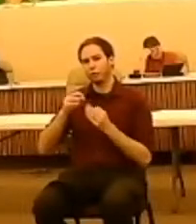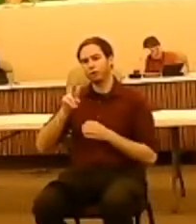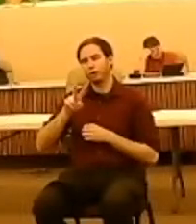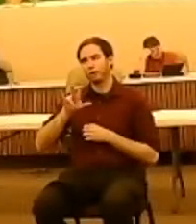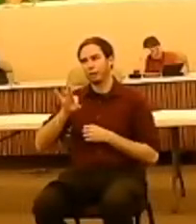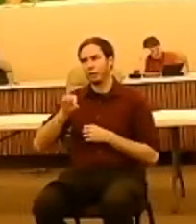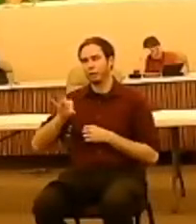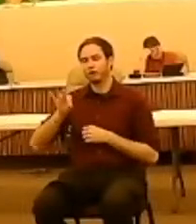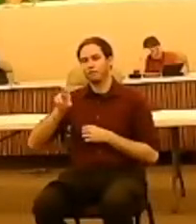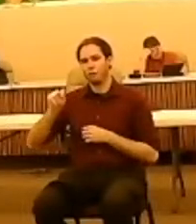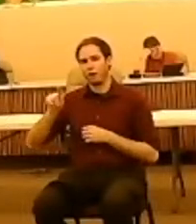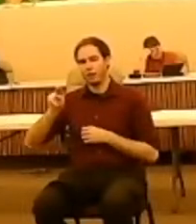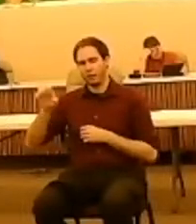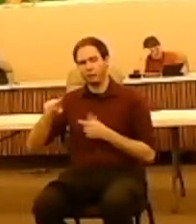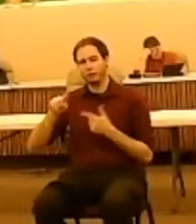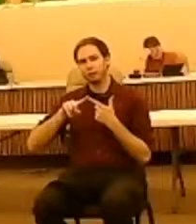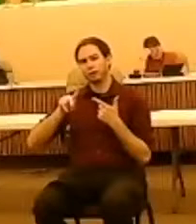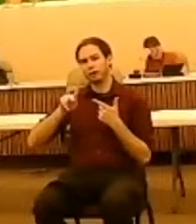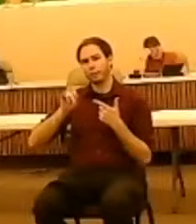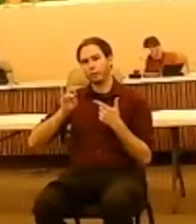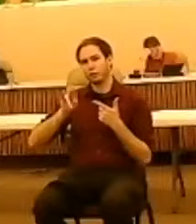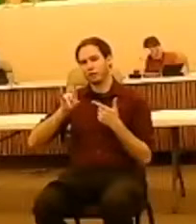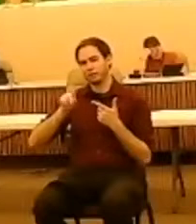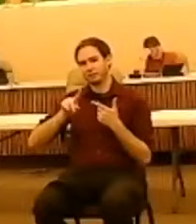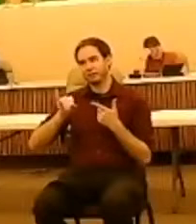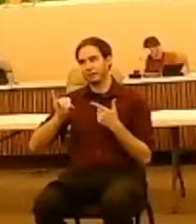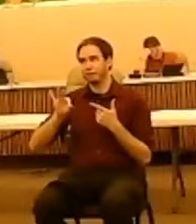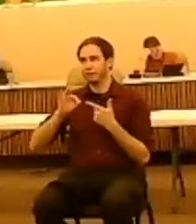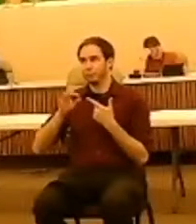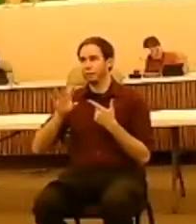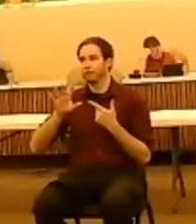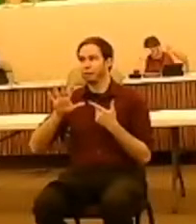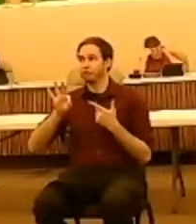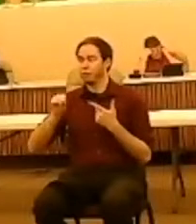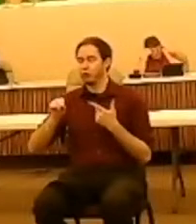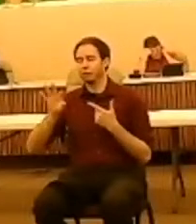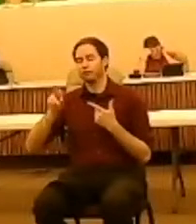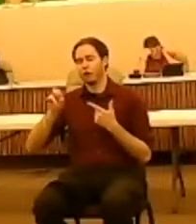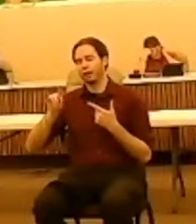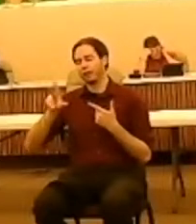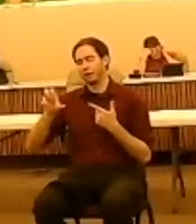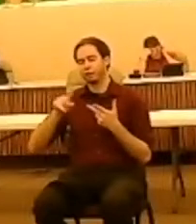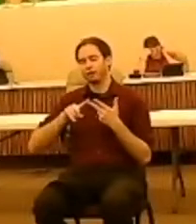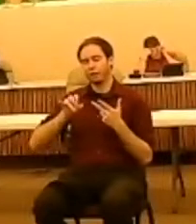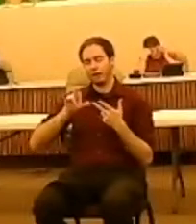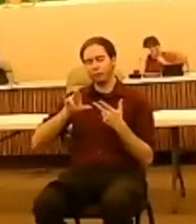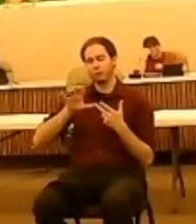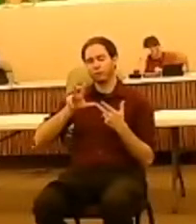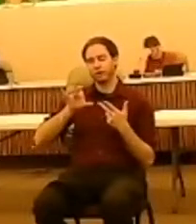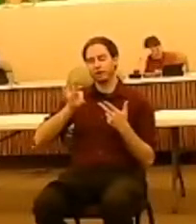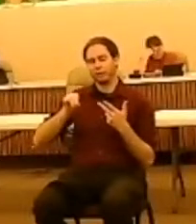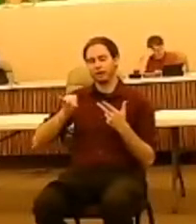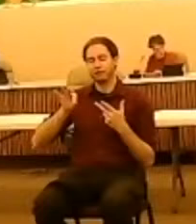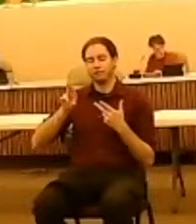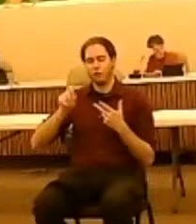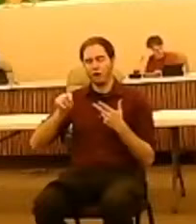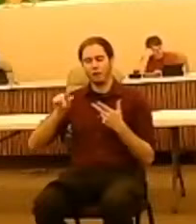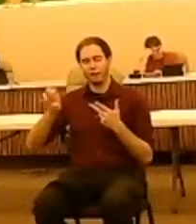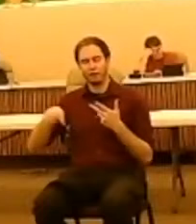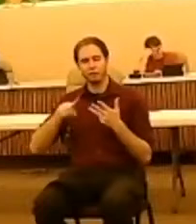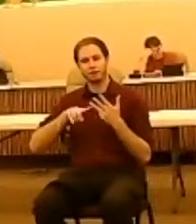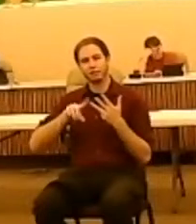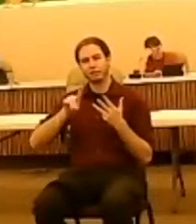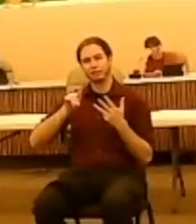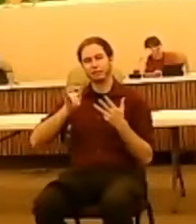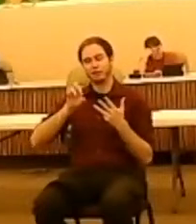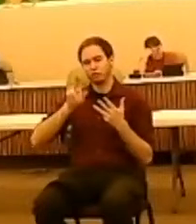Lane; the Cavitasi family, 44 Night Frost Lane; the Clapper family, 3 Night Frost Lane; the Dietrich family, 80 Night